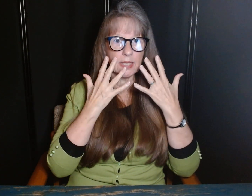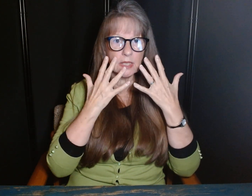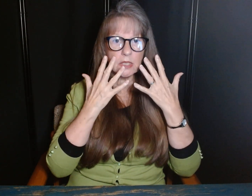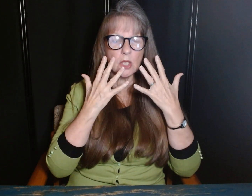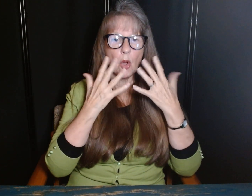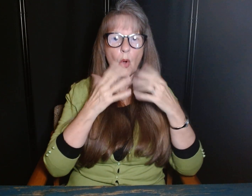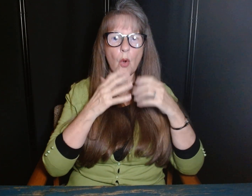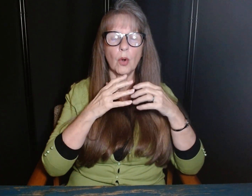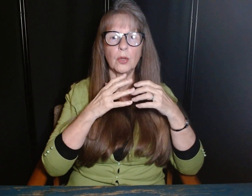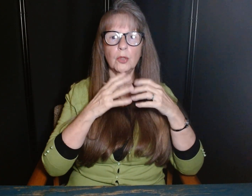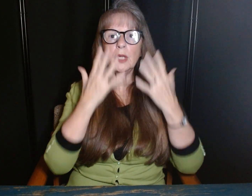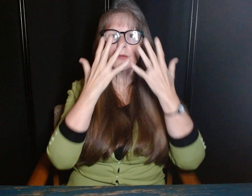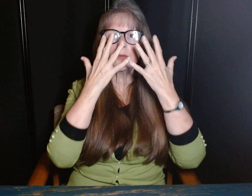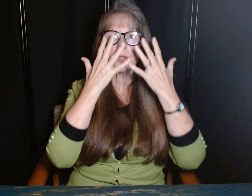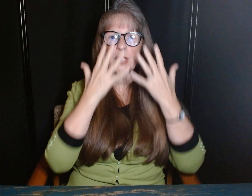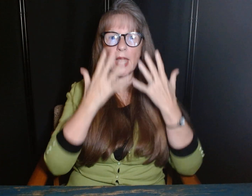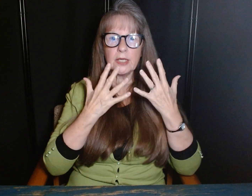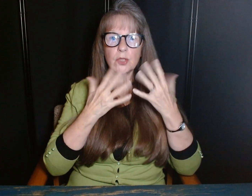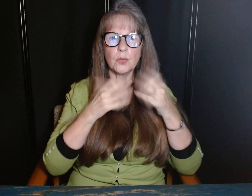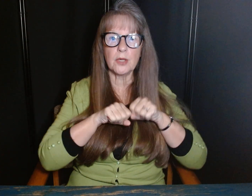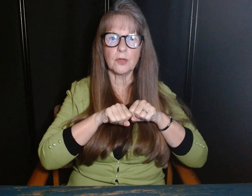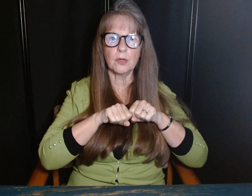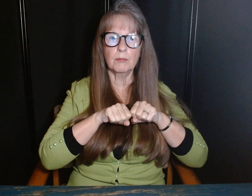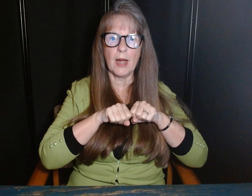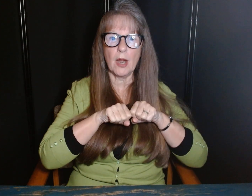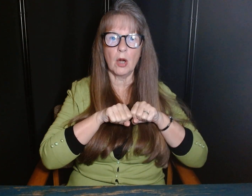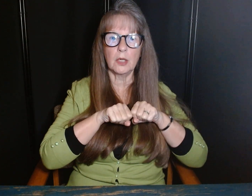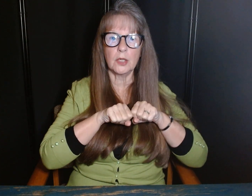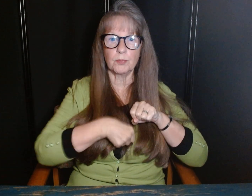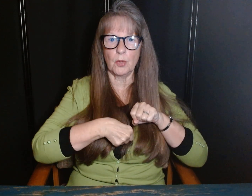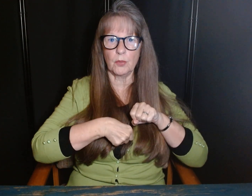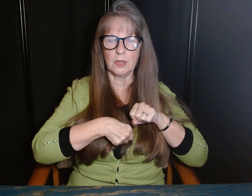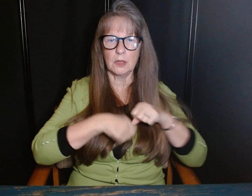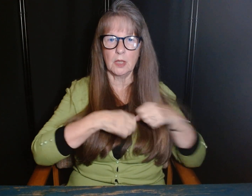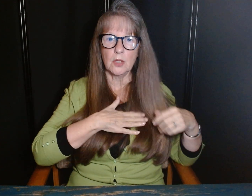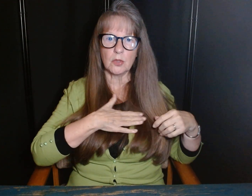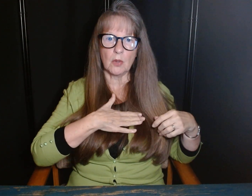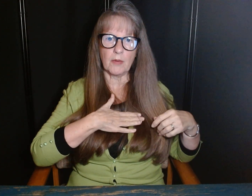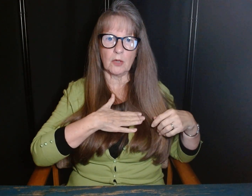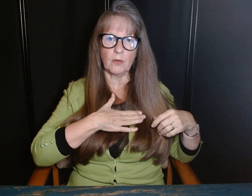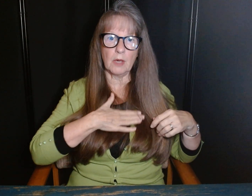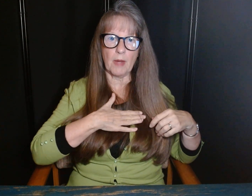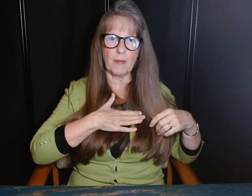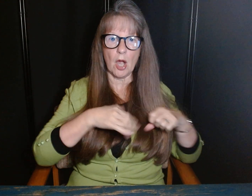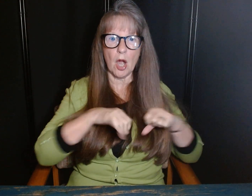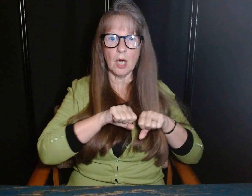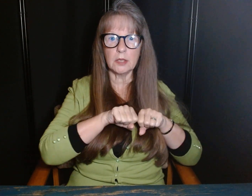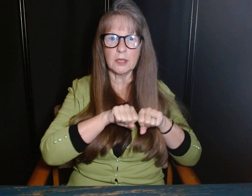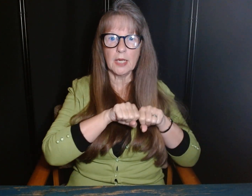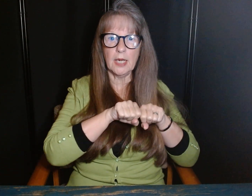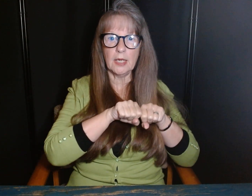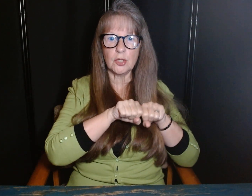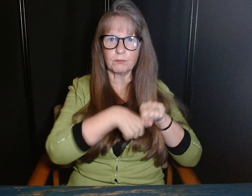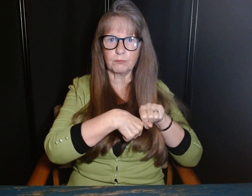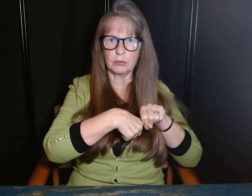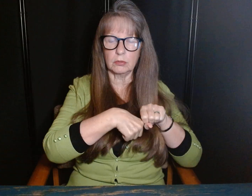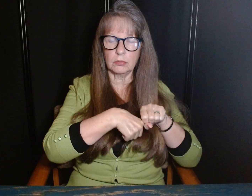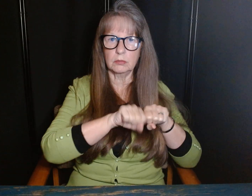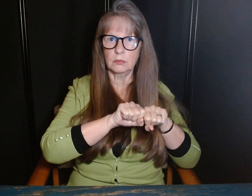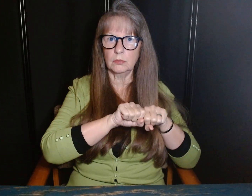sadness, or you can even do sadness with my heart is broken. So I've got it over here by my heart, and it just, right,